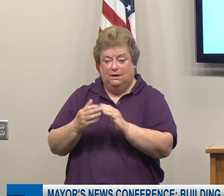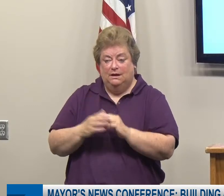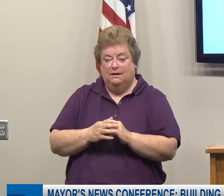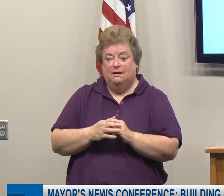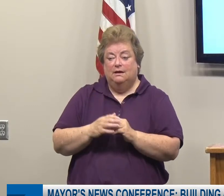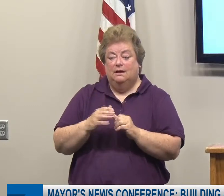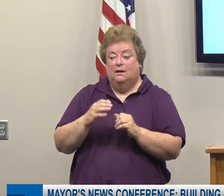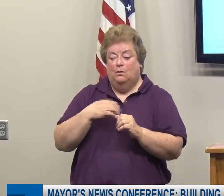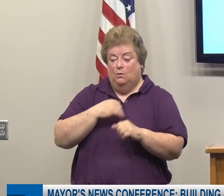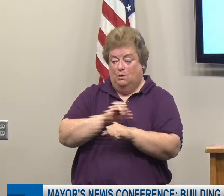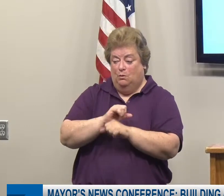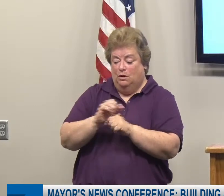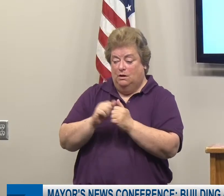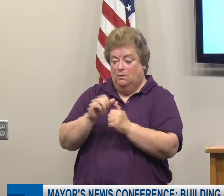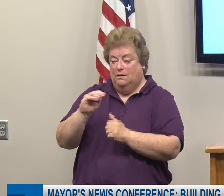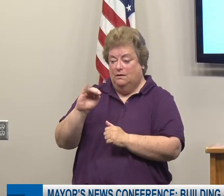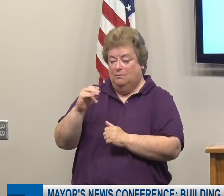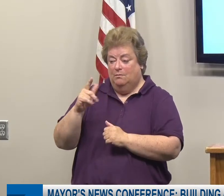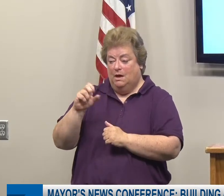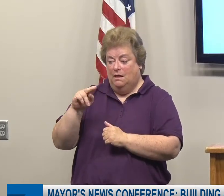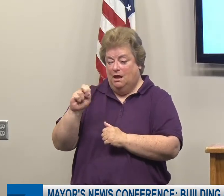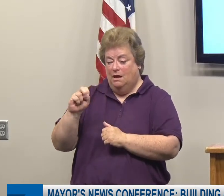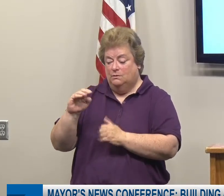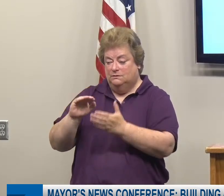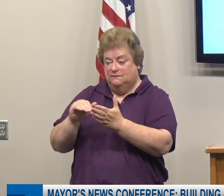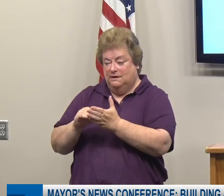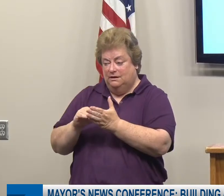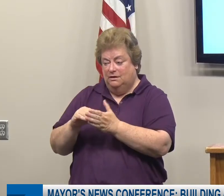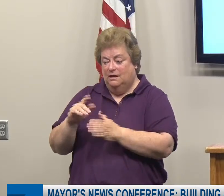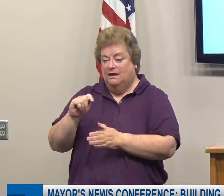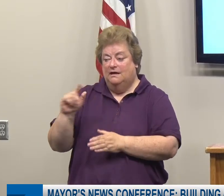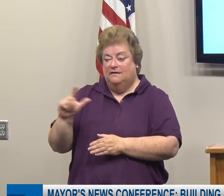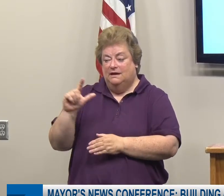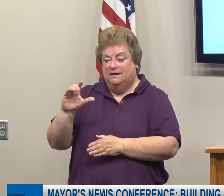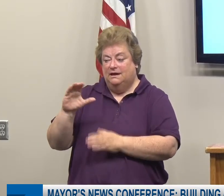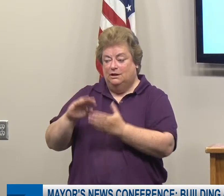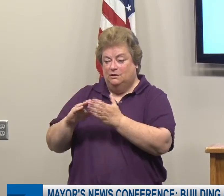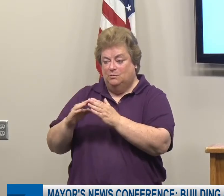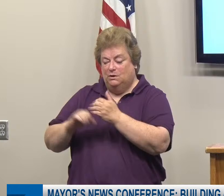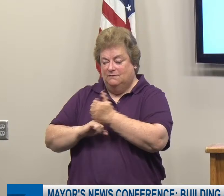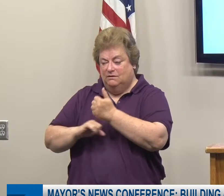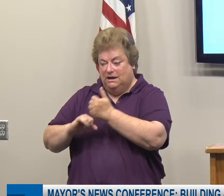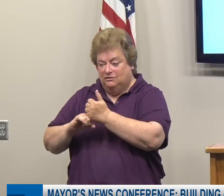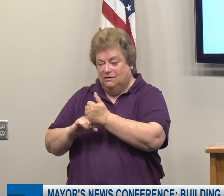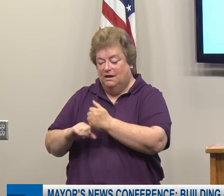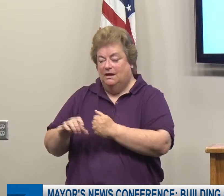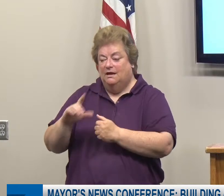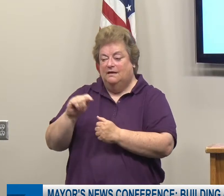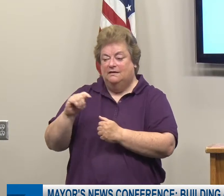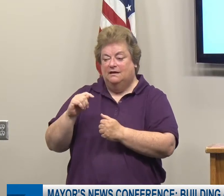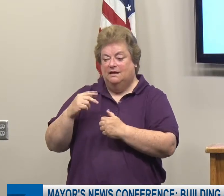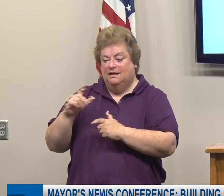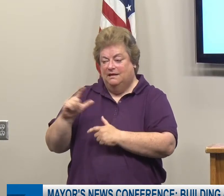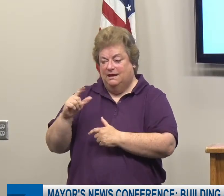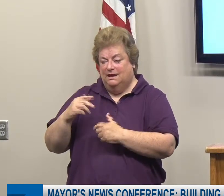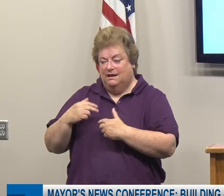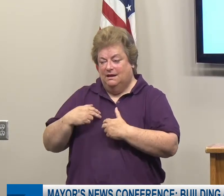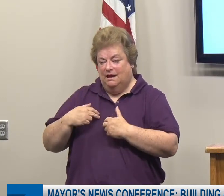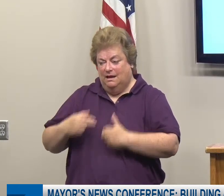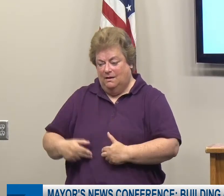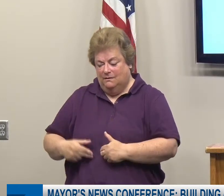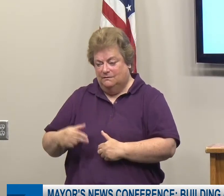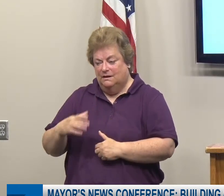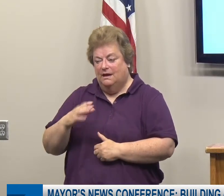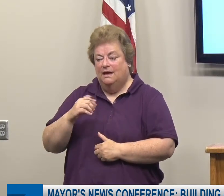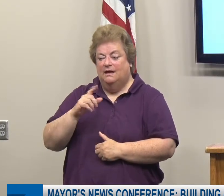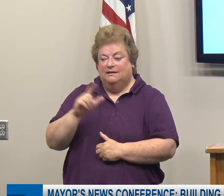the Malone Center, the Bonsall Charitable Fund, the Lincoln Community Foundation, the Community Health Endowment, Lincoln Public Schools,